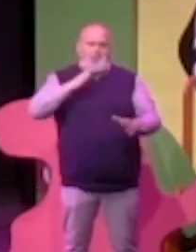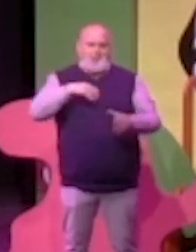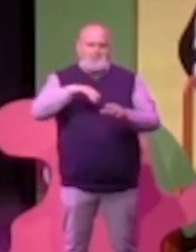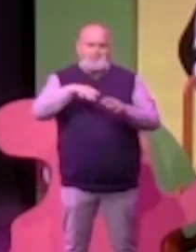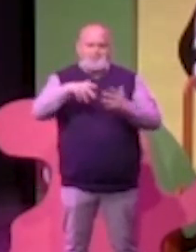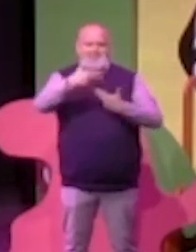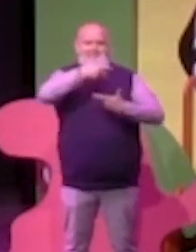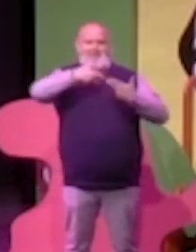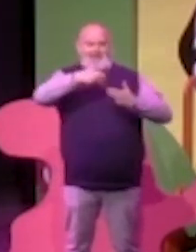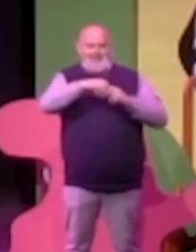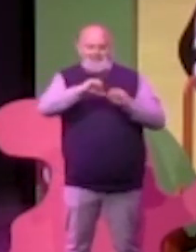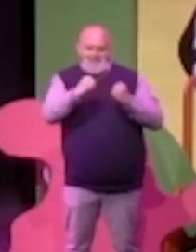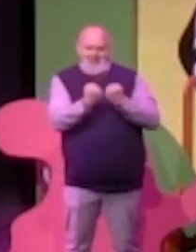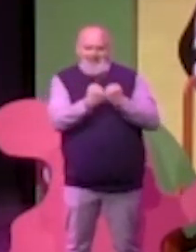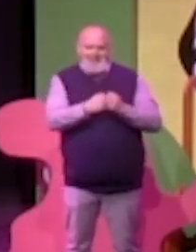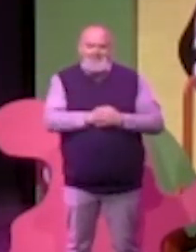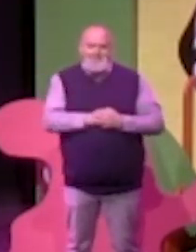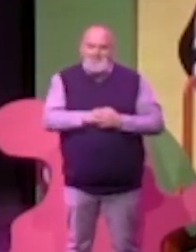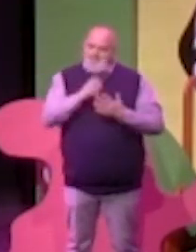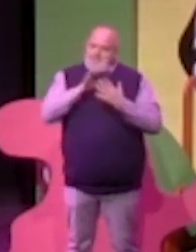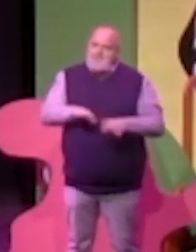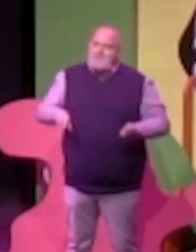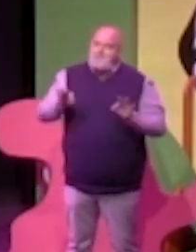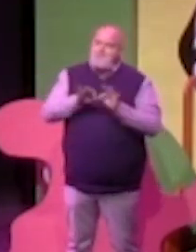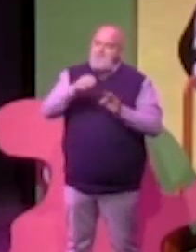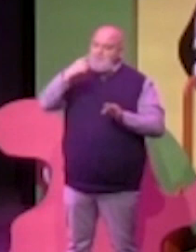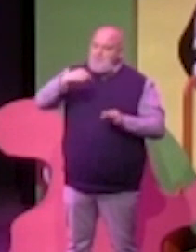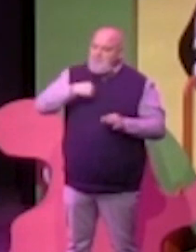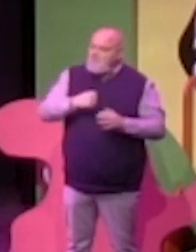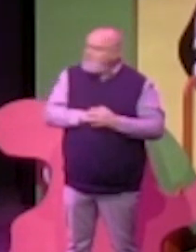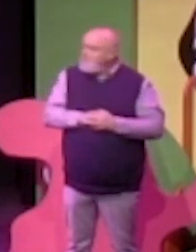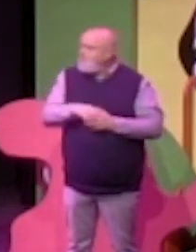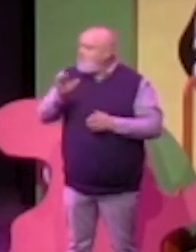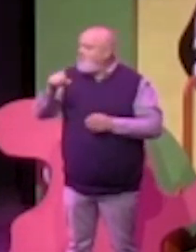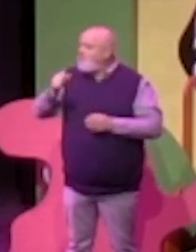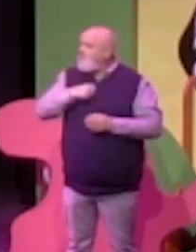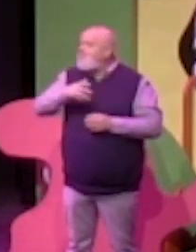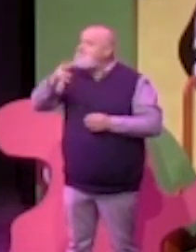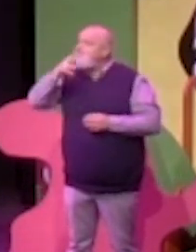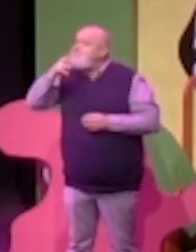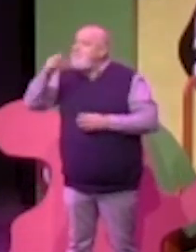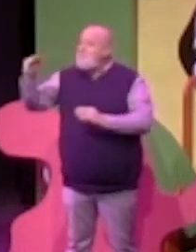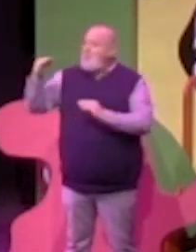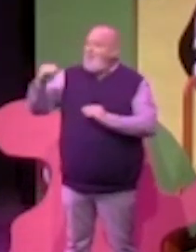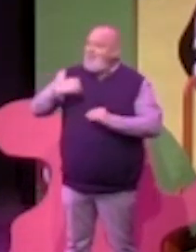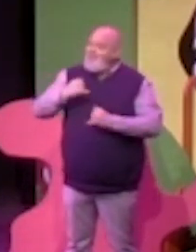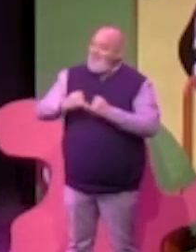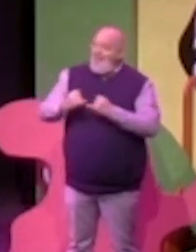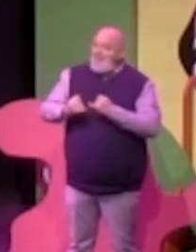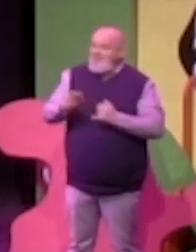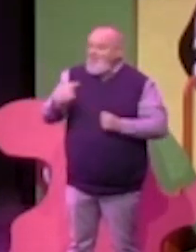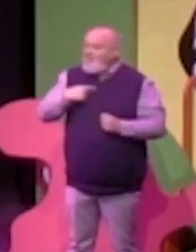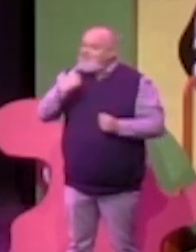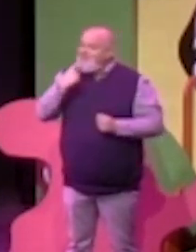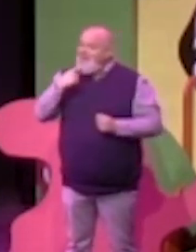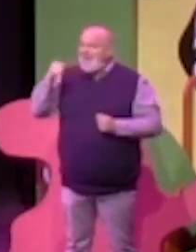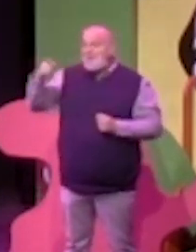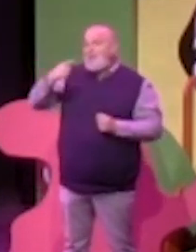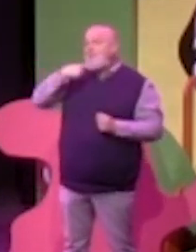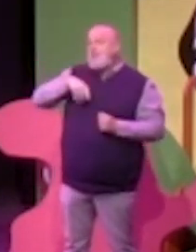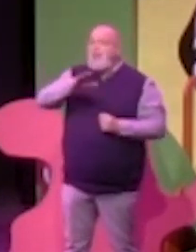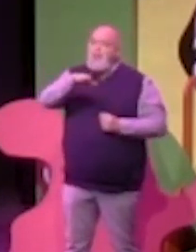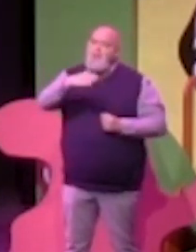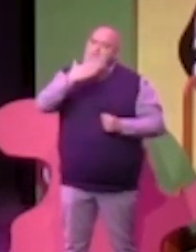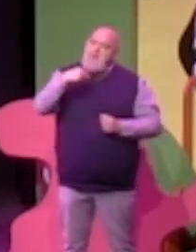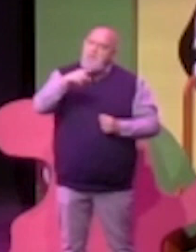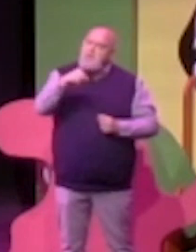critical lesson for me. And just to, since I did invoke my mama, the last thing I'll just say is she always told me, baby, you can do anything